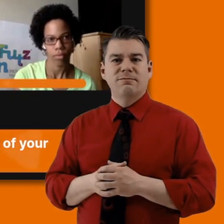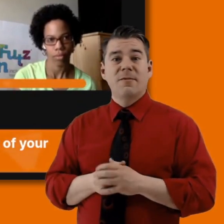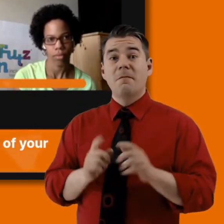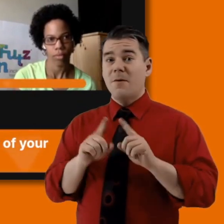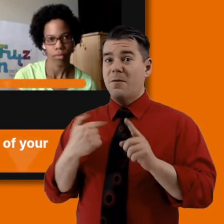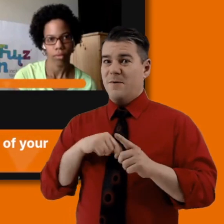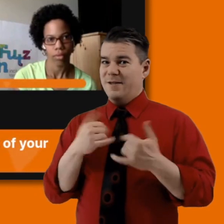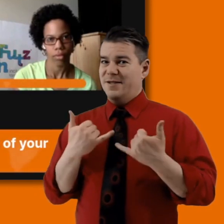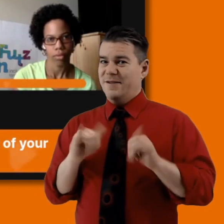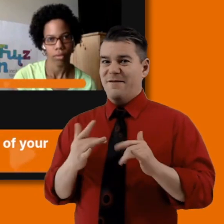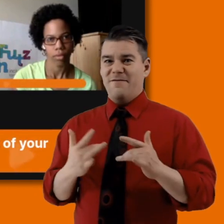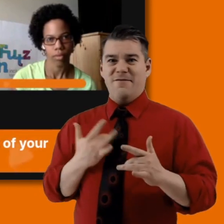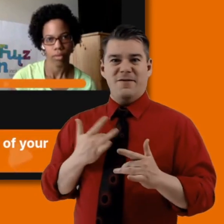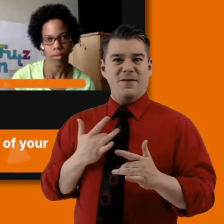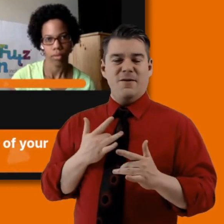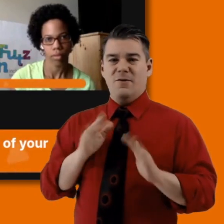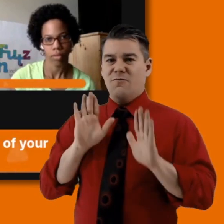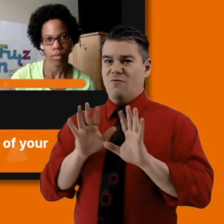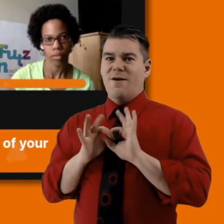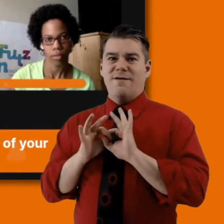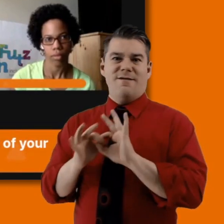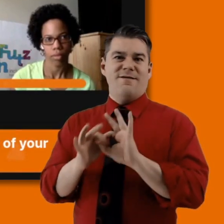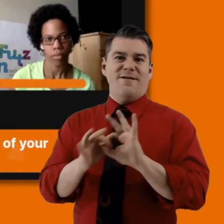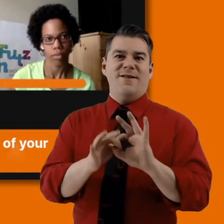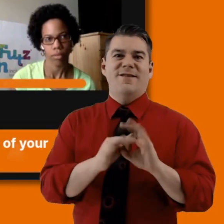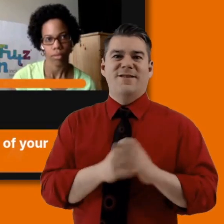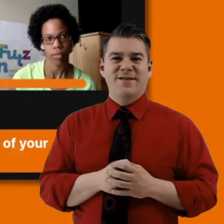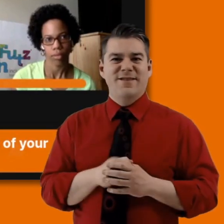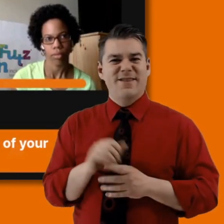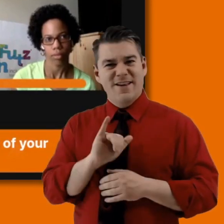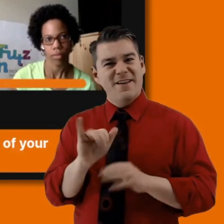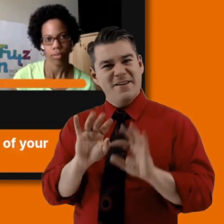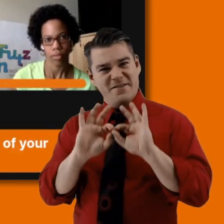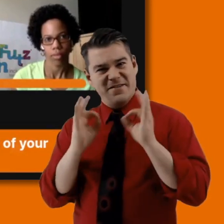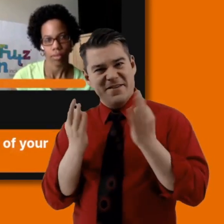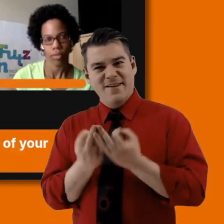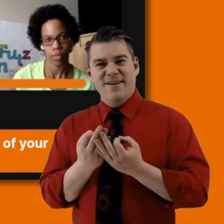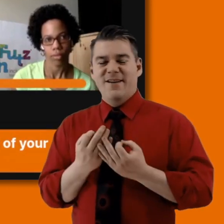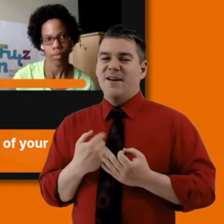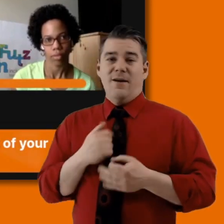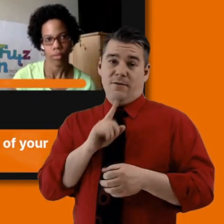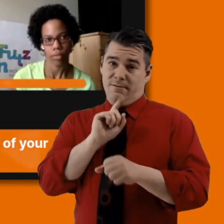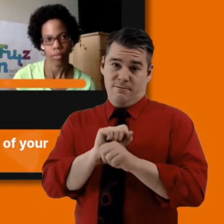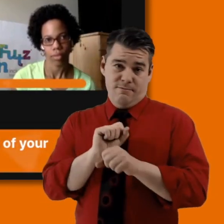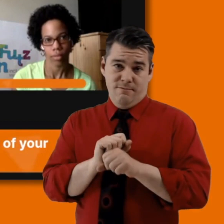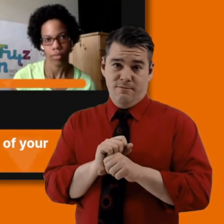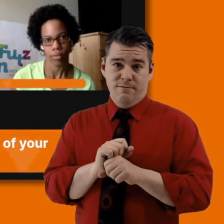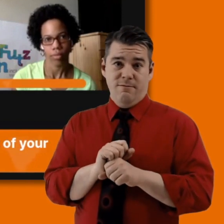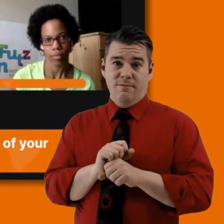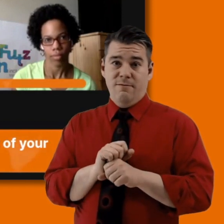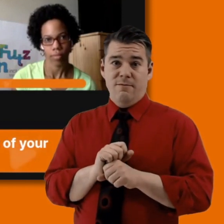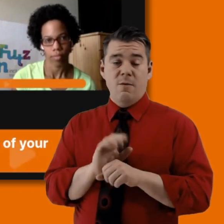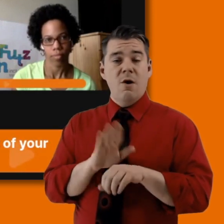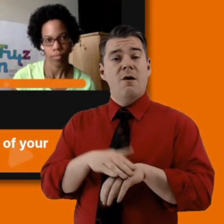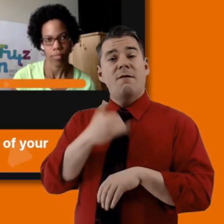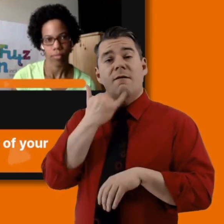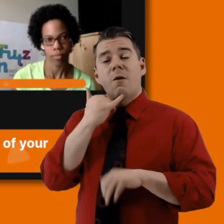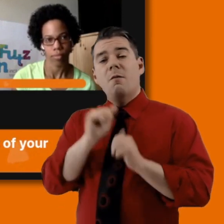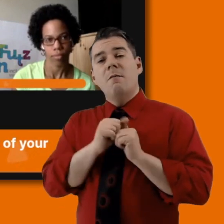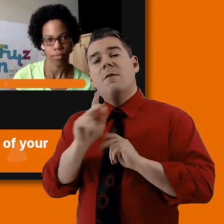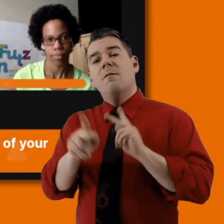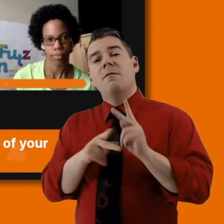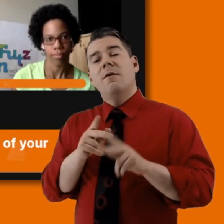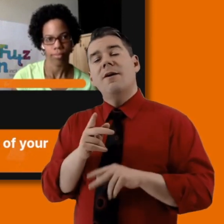But we still feel incredibly connected. It's like a family. I mean, I literally hang up when I'm on the phone with